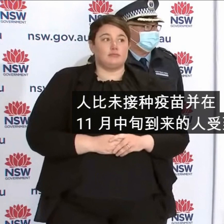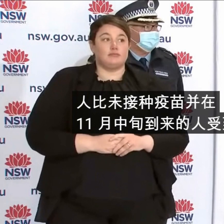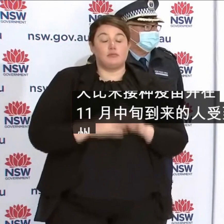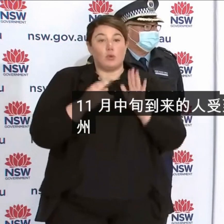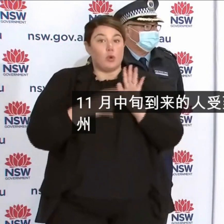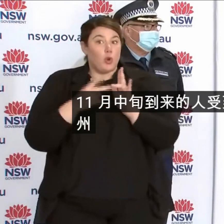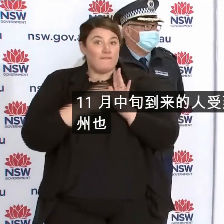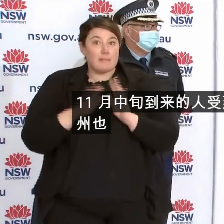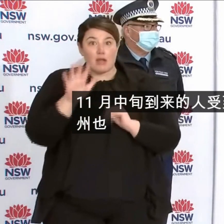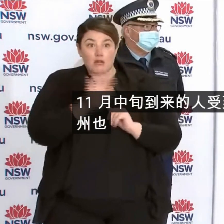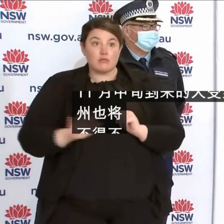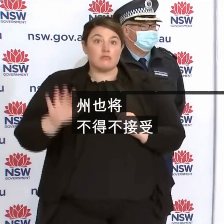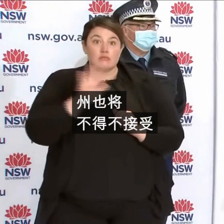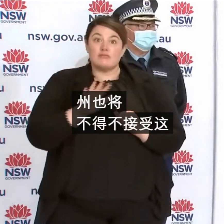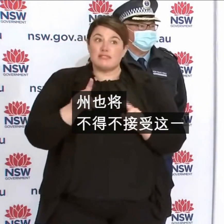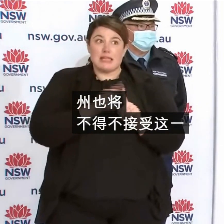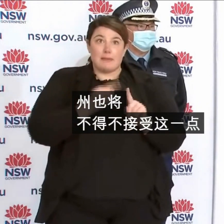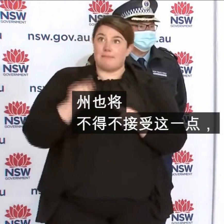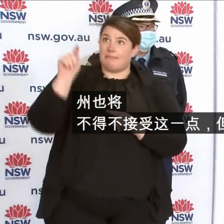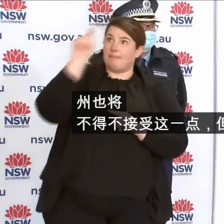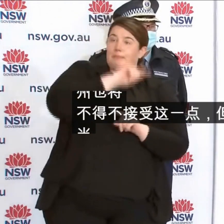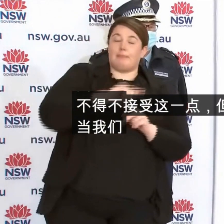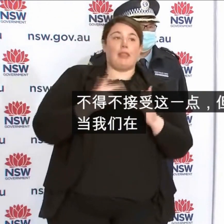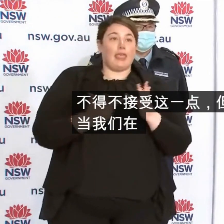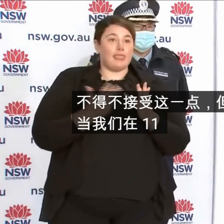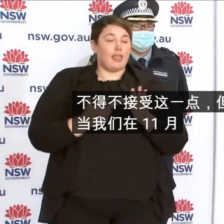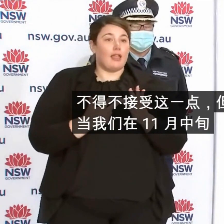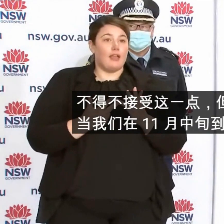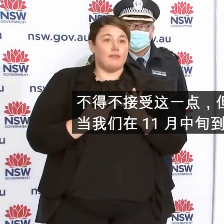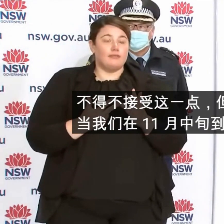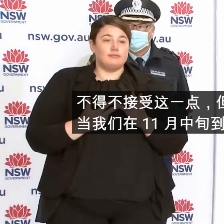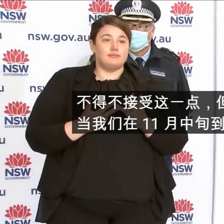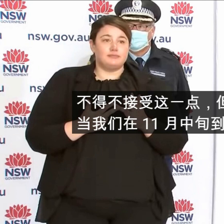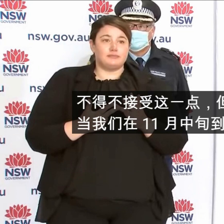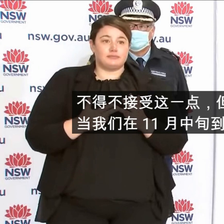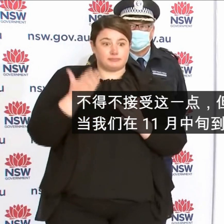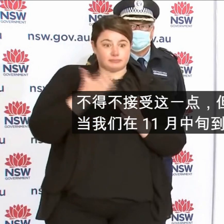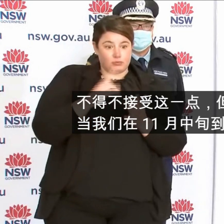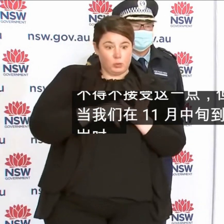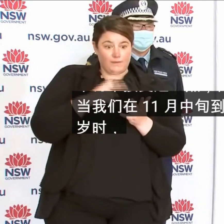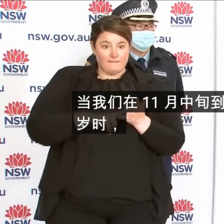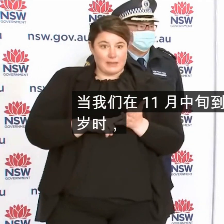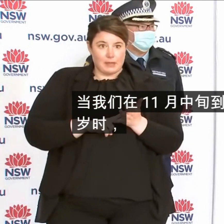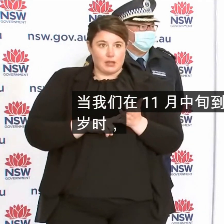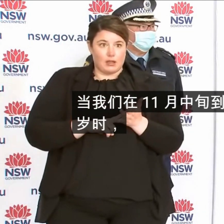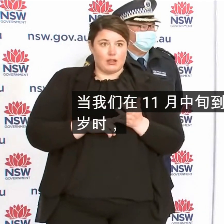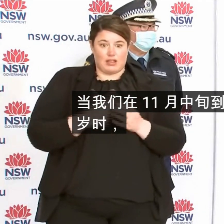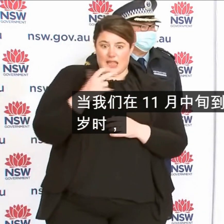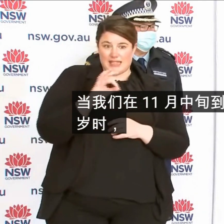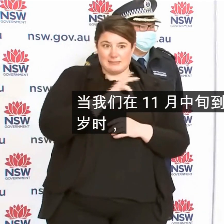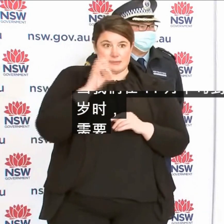all the other states around the nation are going to have to come to terms with this as well, but come mid-November, when we're at 80%